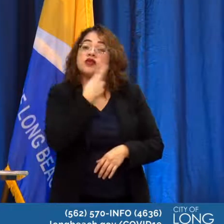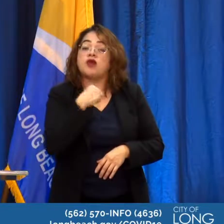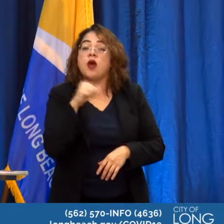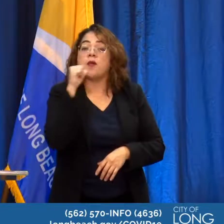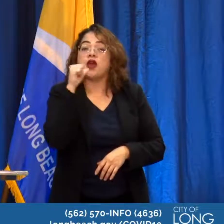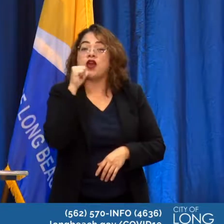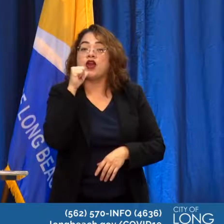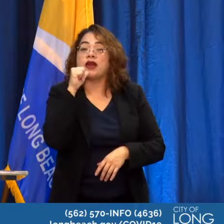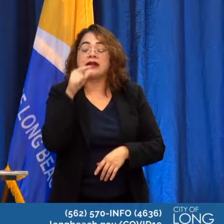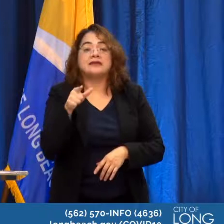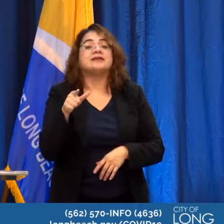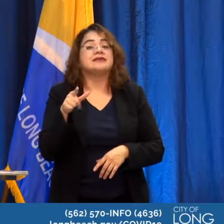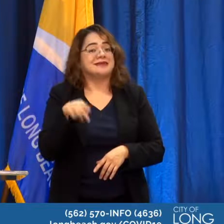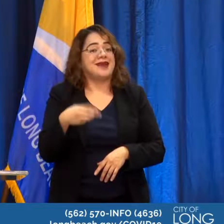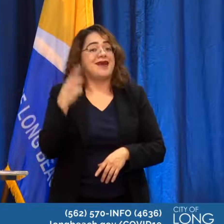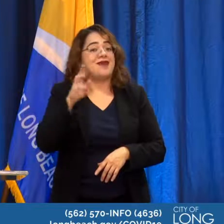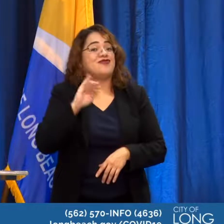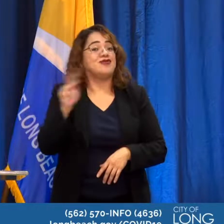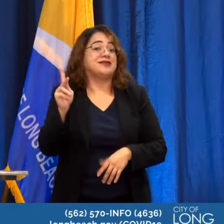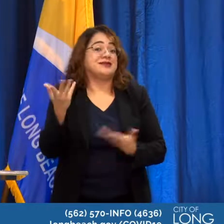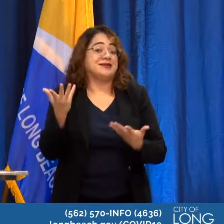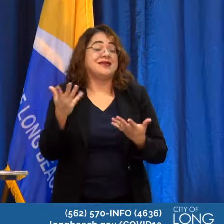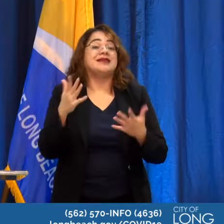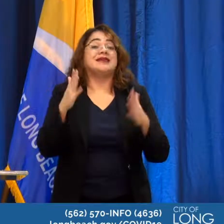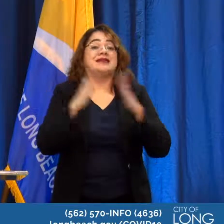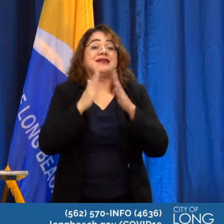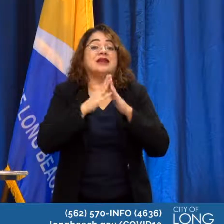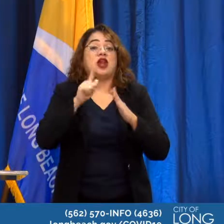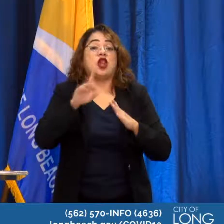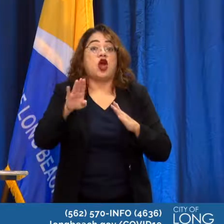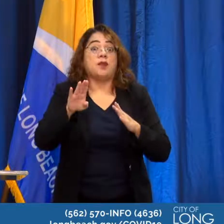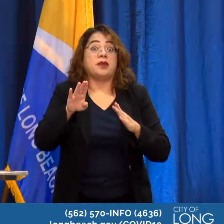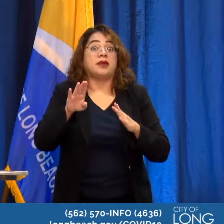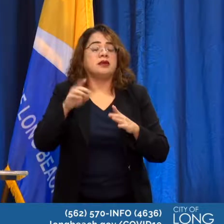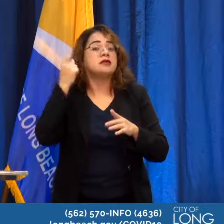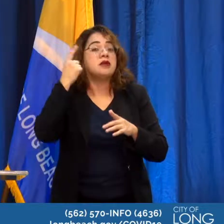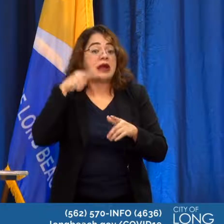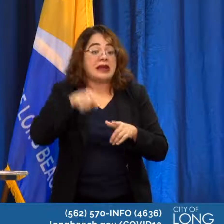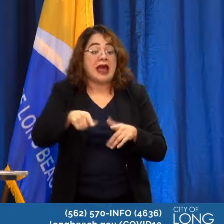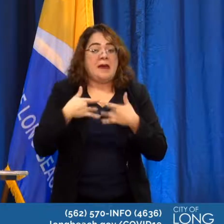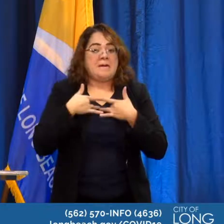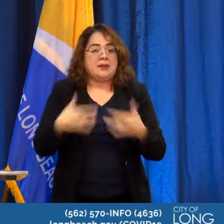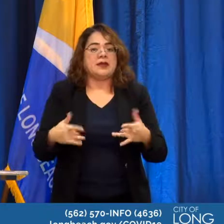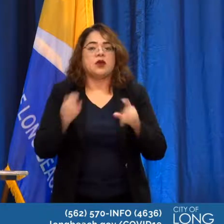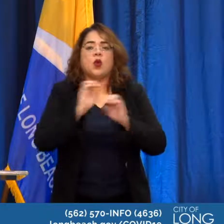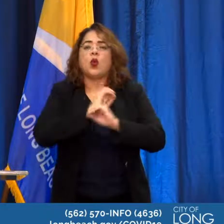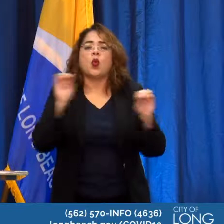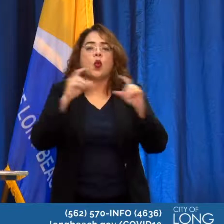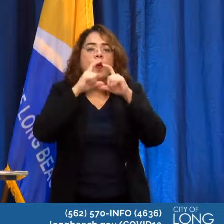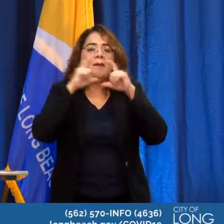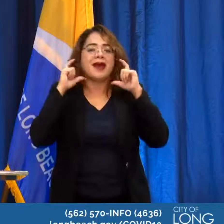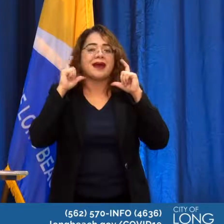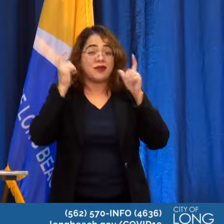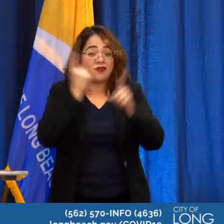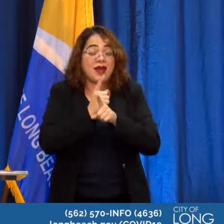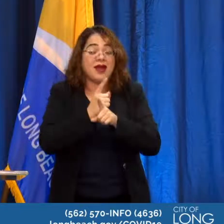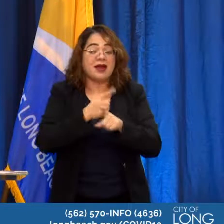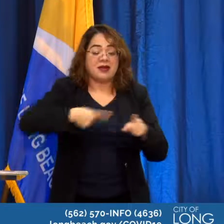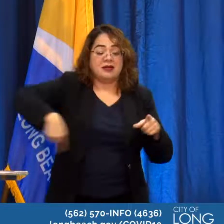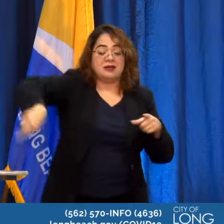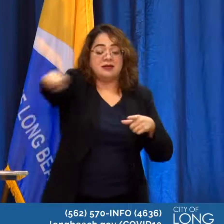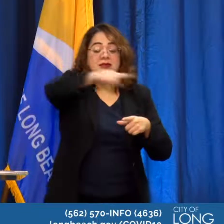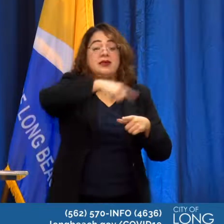business still open in the city of Long Beach, where you don't have to wear a mask. So you sit together at a table, you're with people that are not